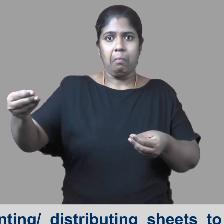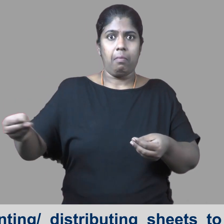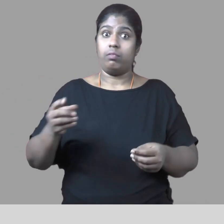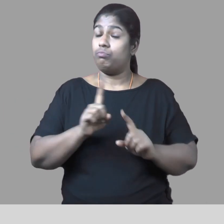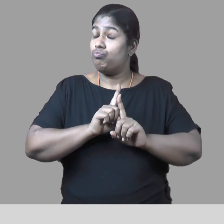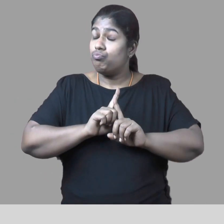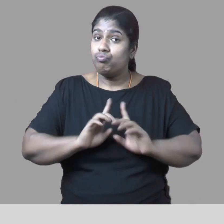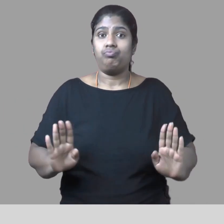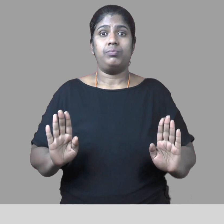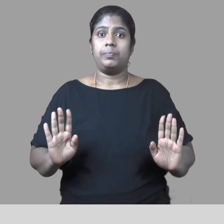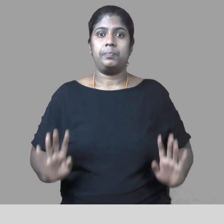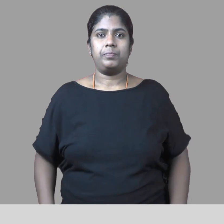allowed.